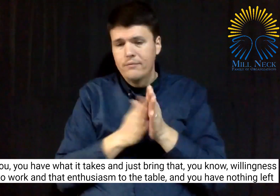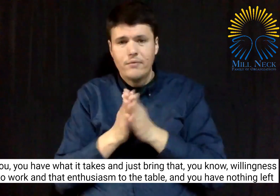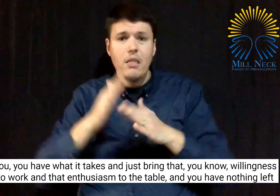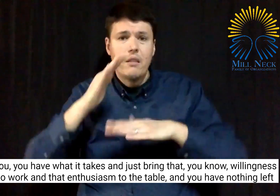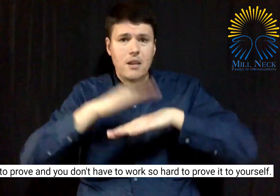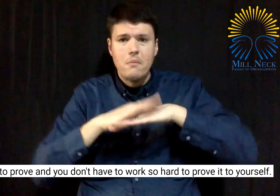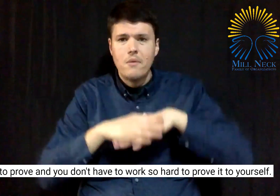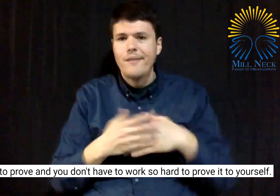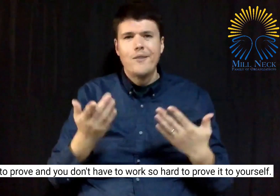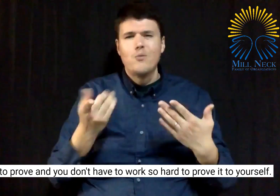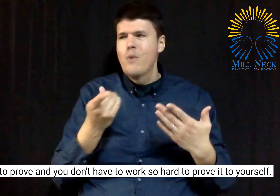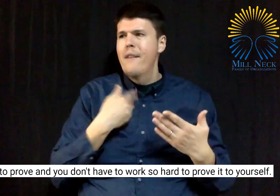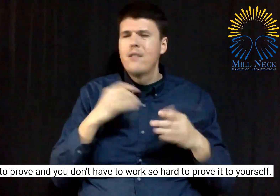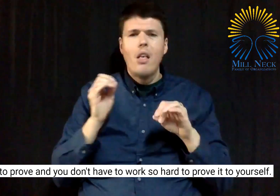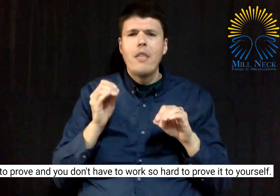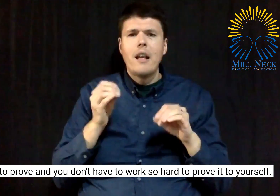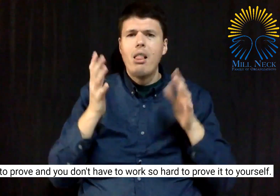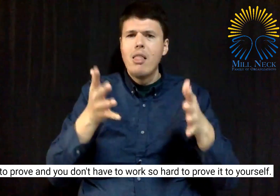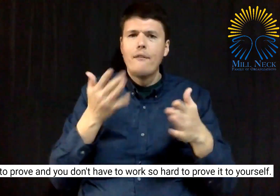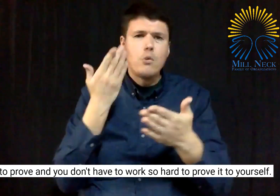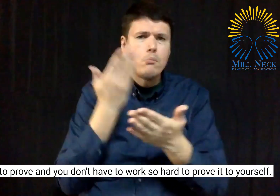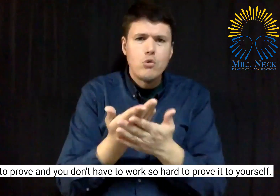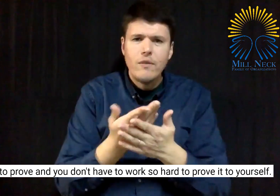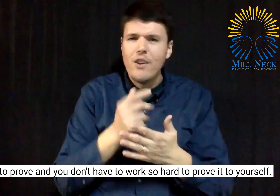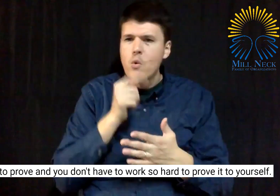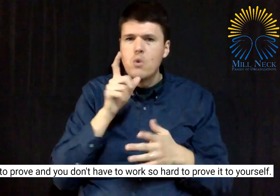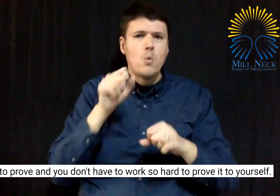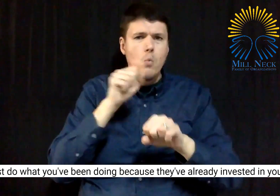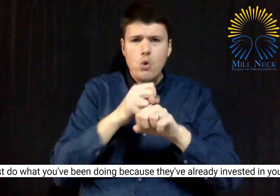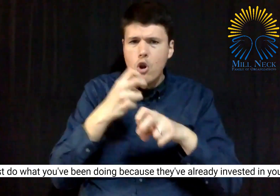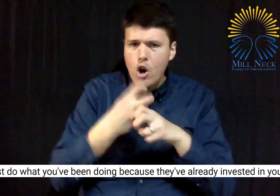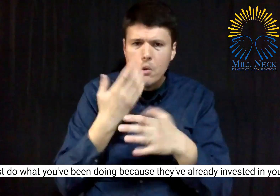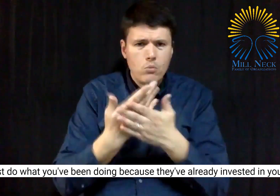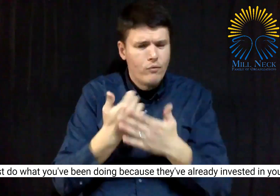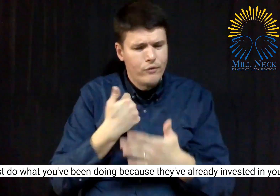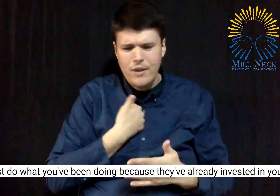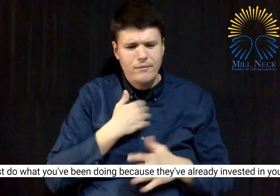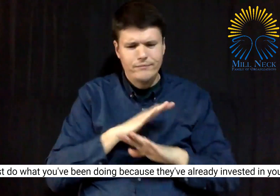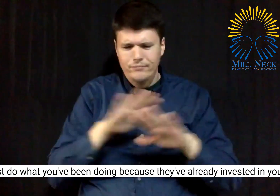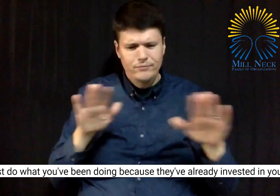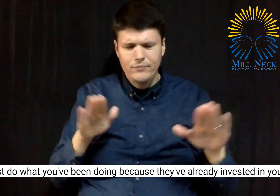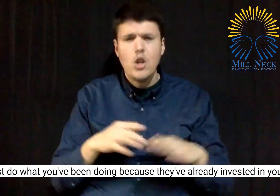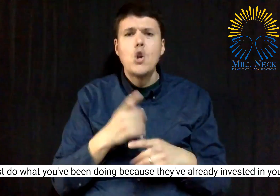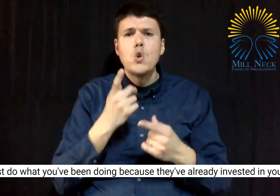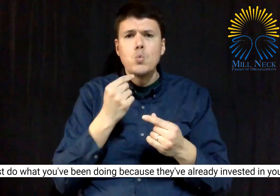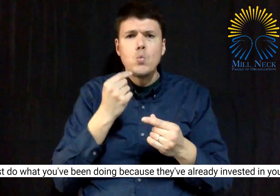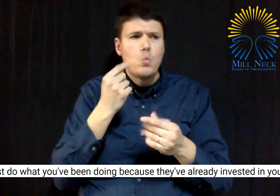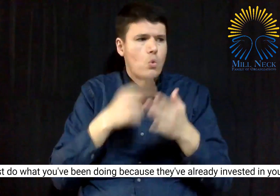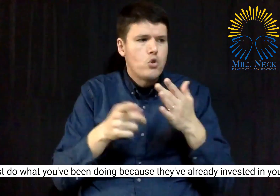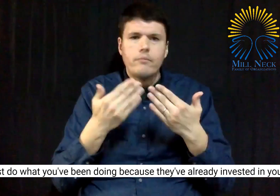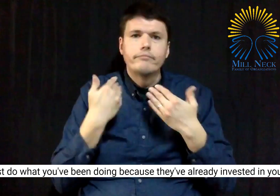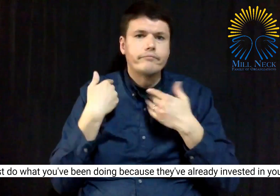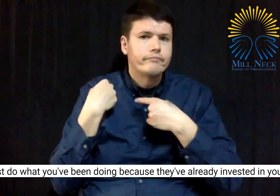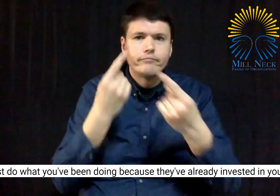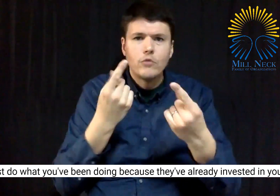nothing left to prove. And you don't have to work so hard to prove it to yourself. Just do what you've been doing because they've already invested in